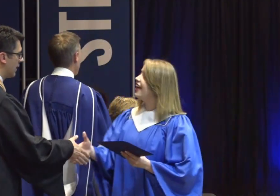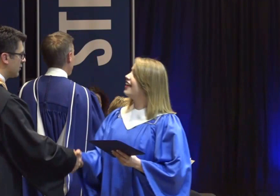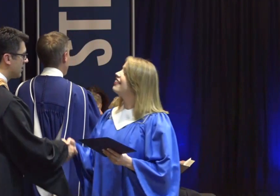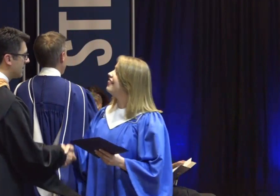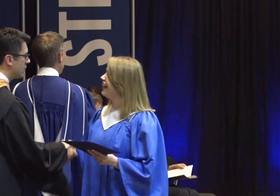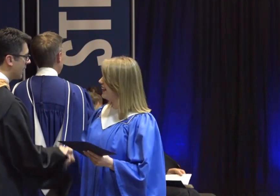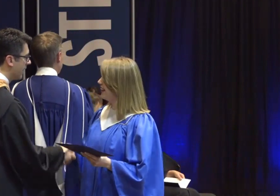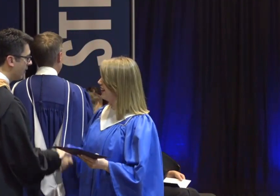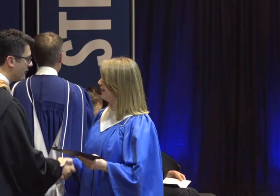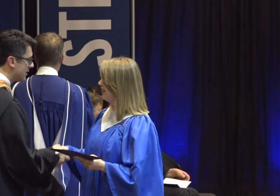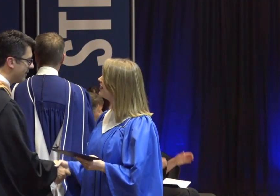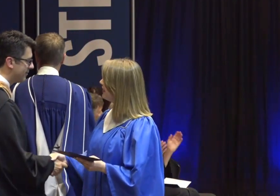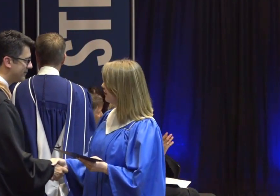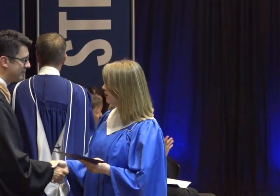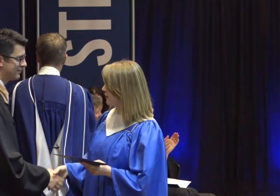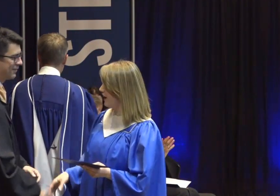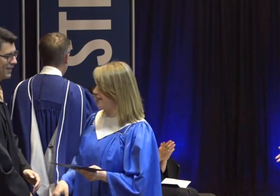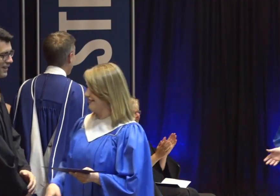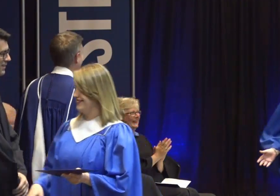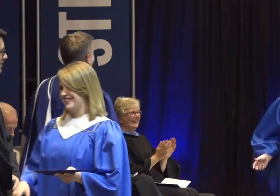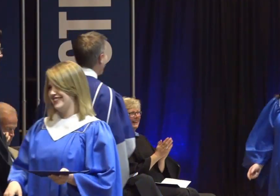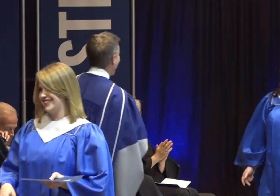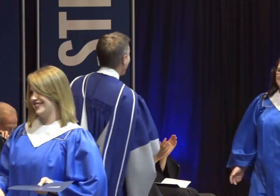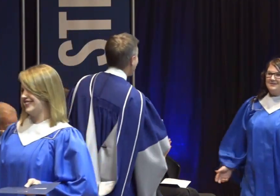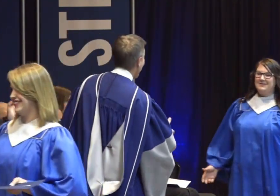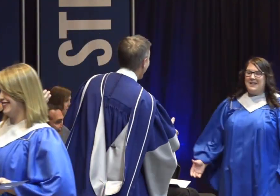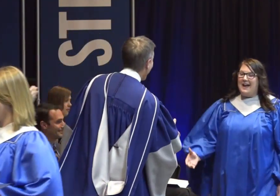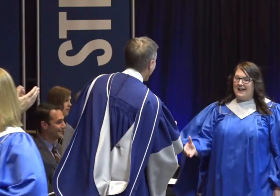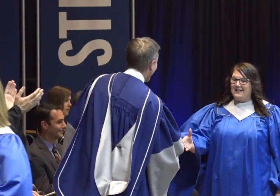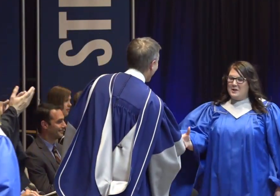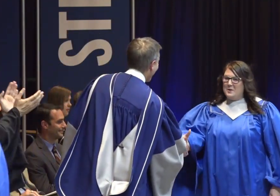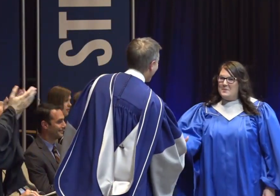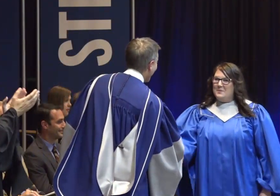Sarah Perry Honors.